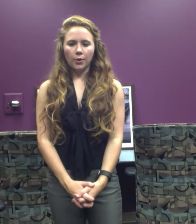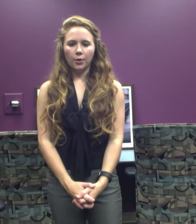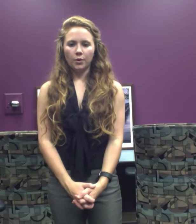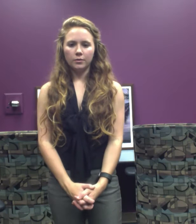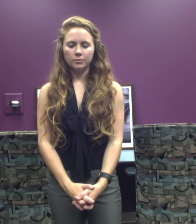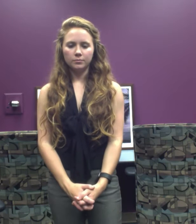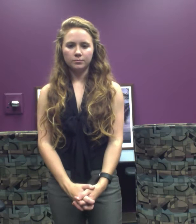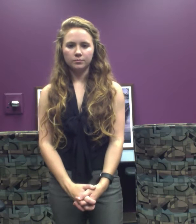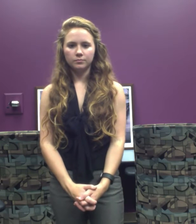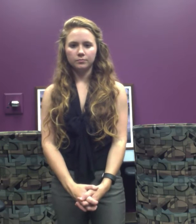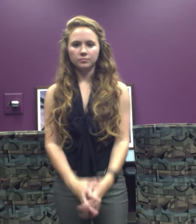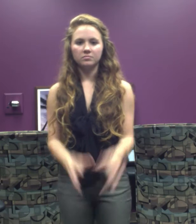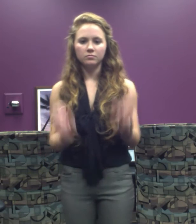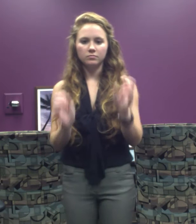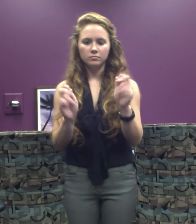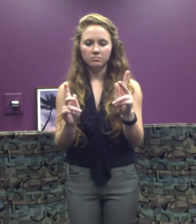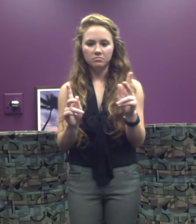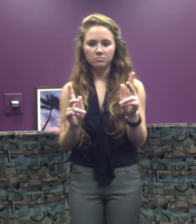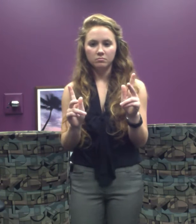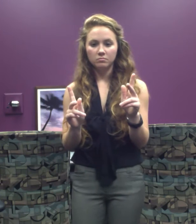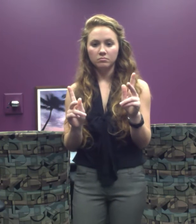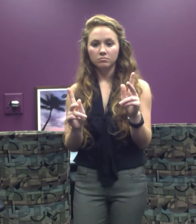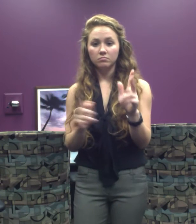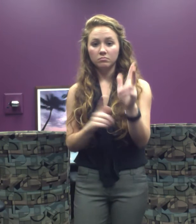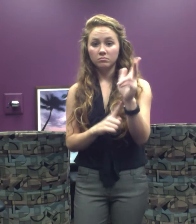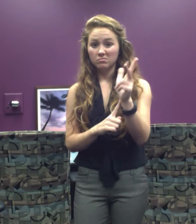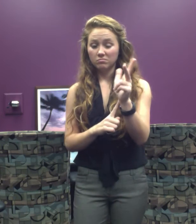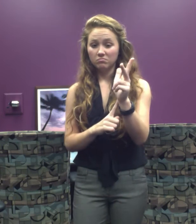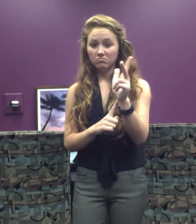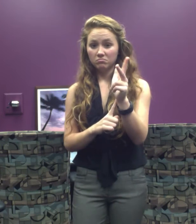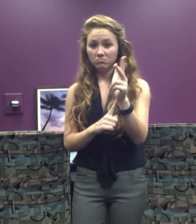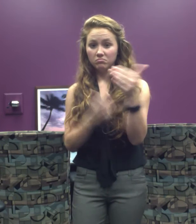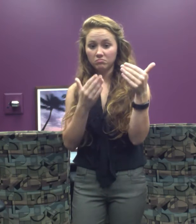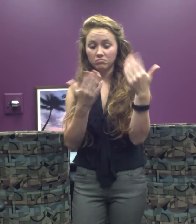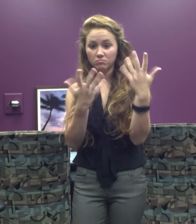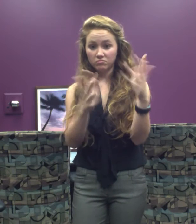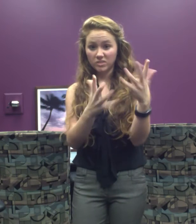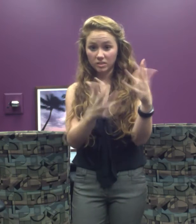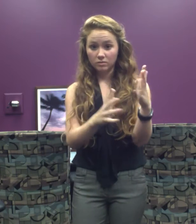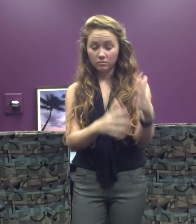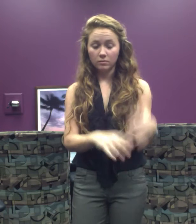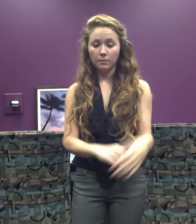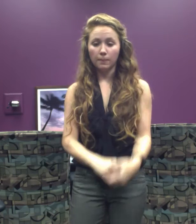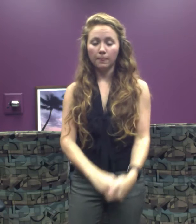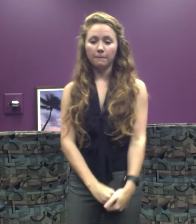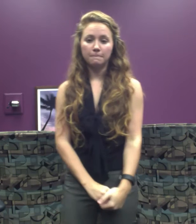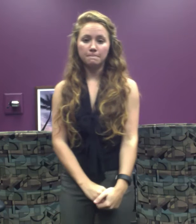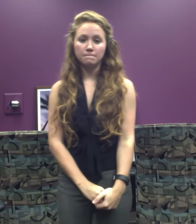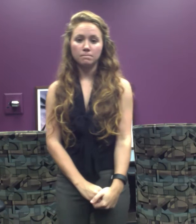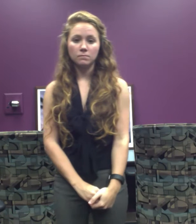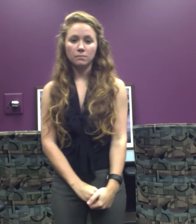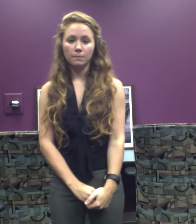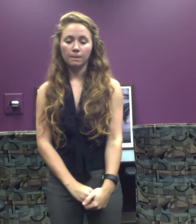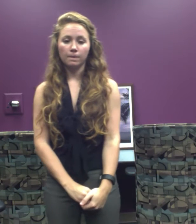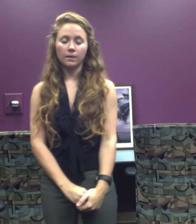Okay, you've got 3 minutes now. Decide what you're going to do, and I will be bringing you to lunch about 11 after, at